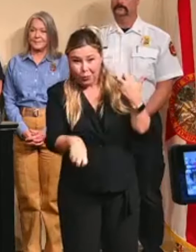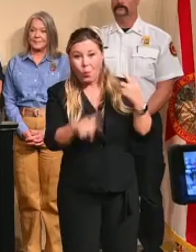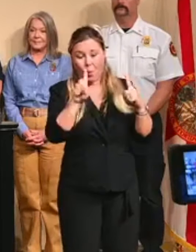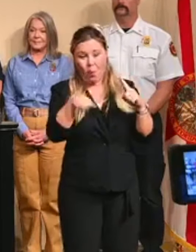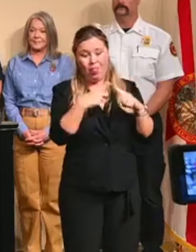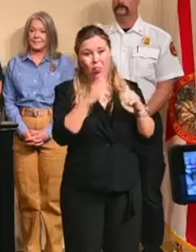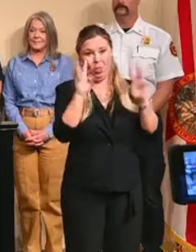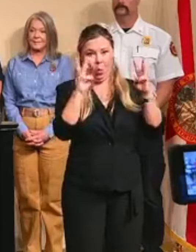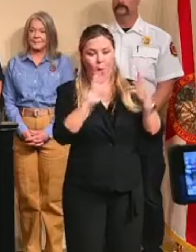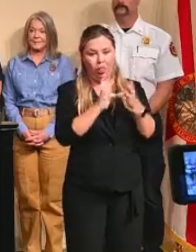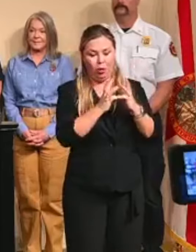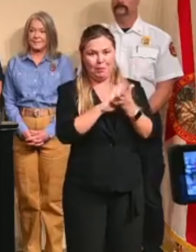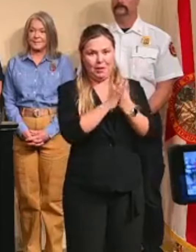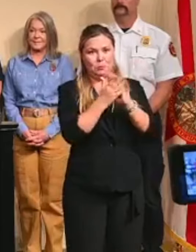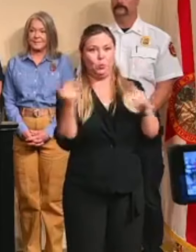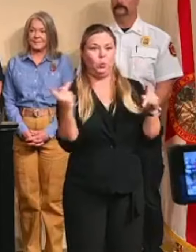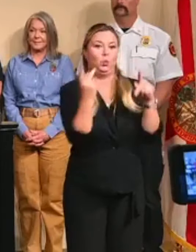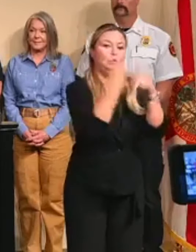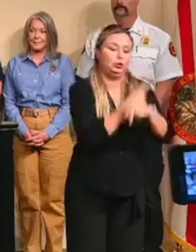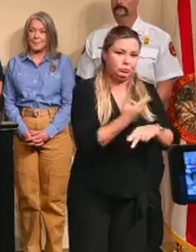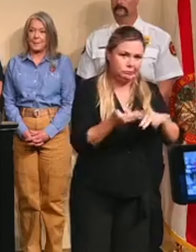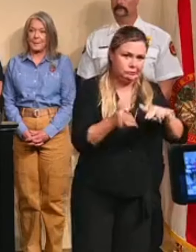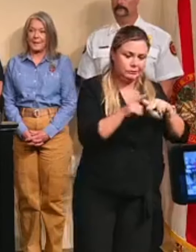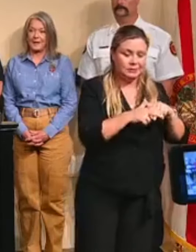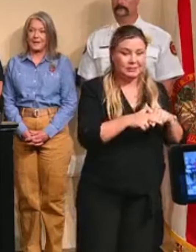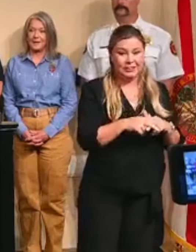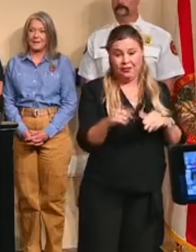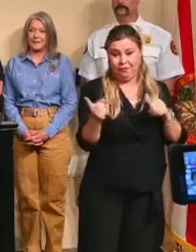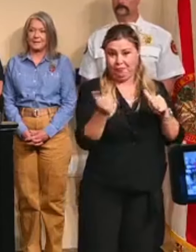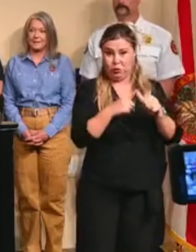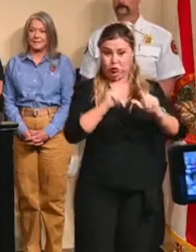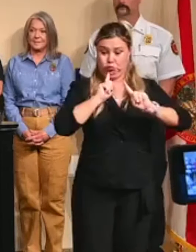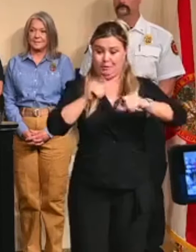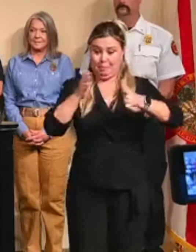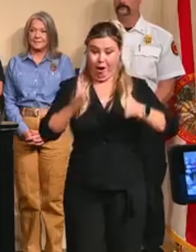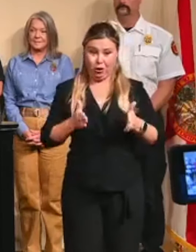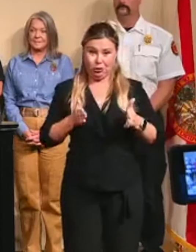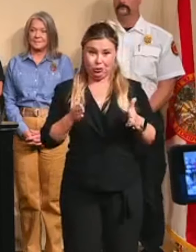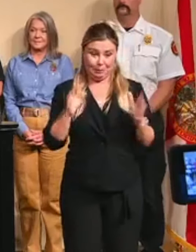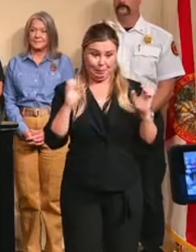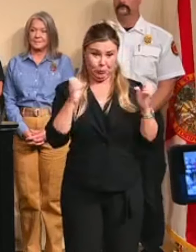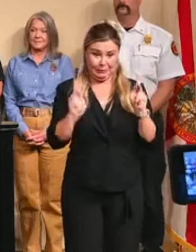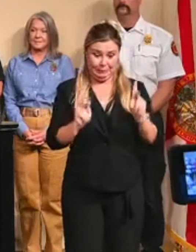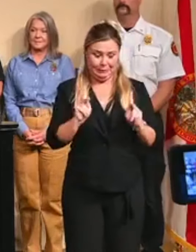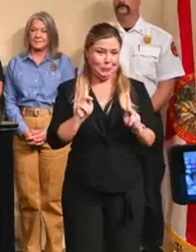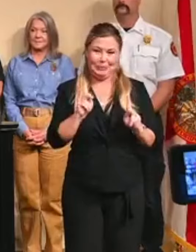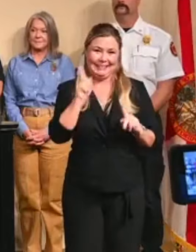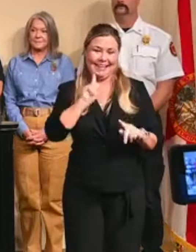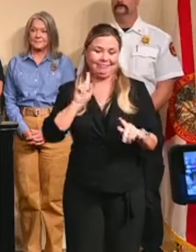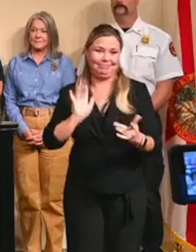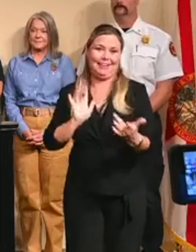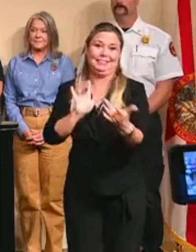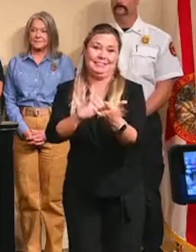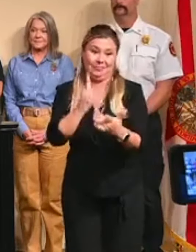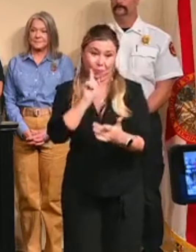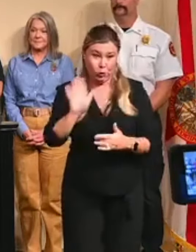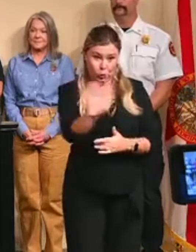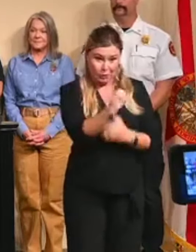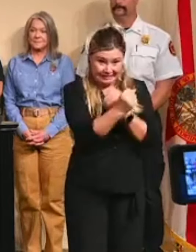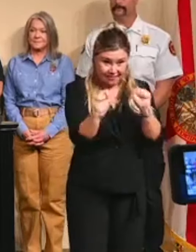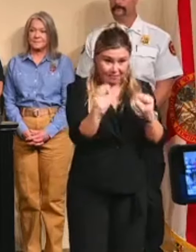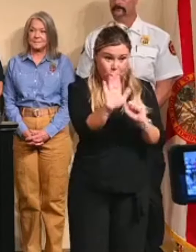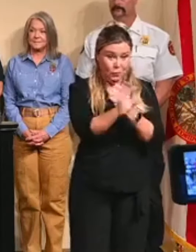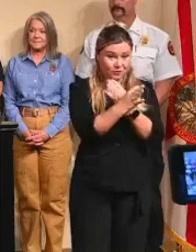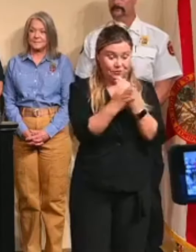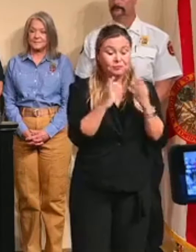deteriorate. There may be situations where first responders may not have access to your area. So for the safety of your family and